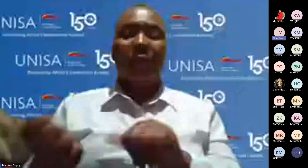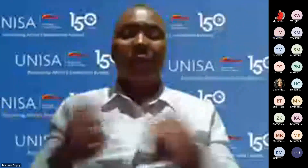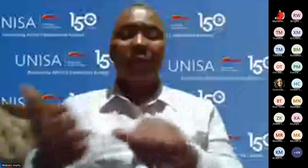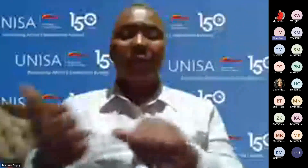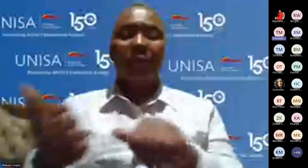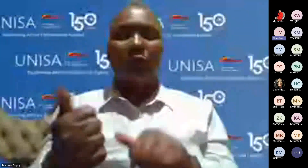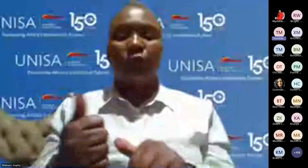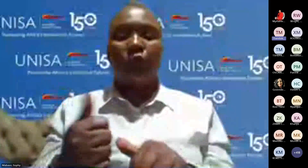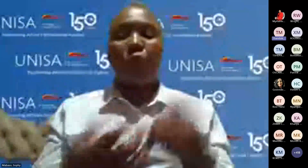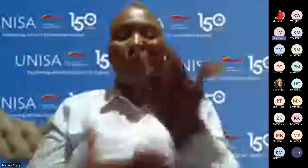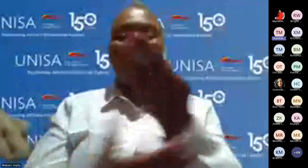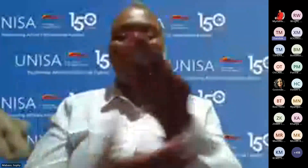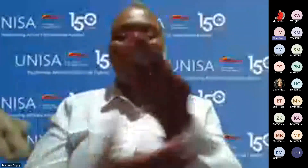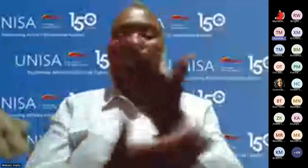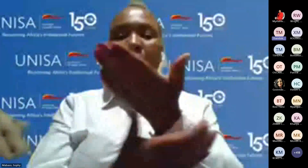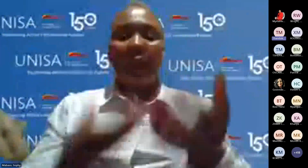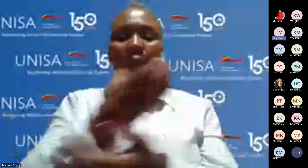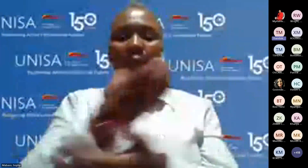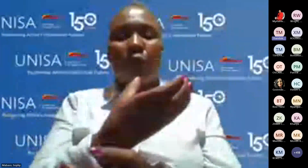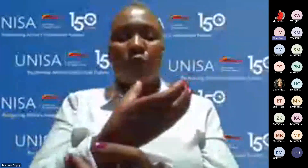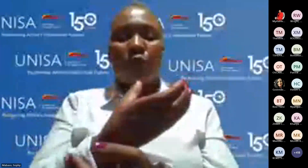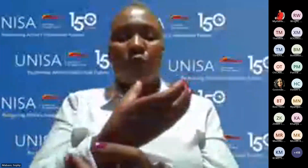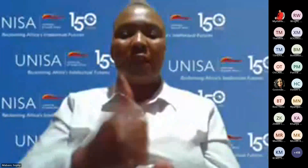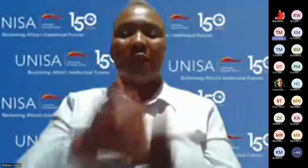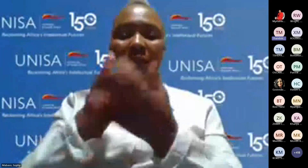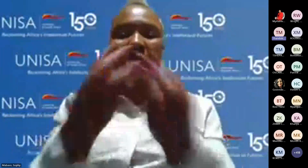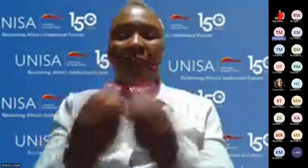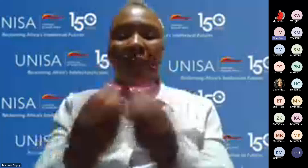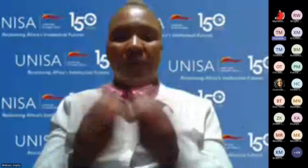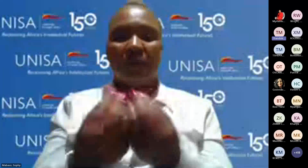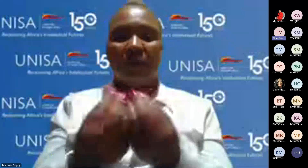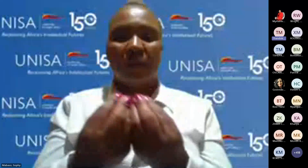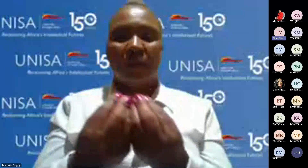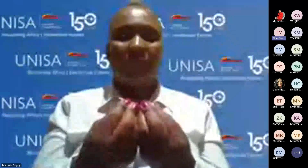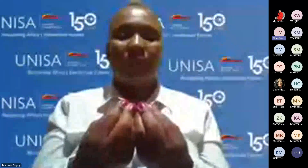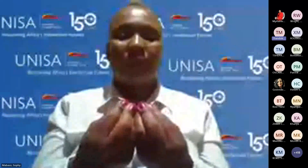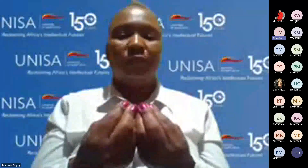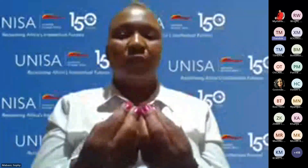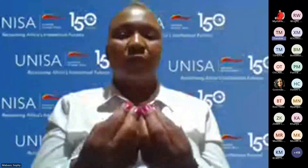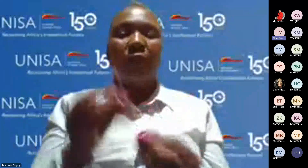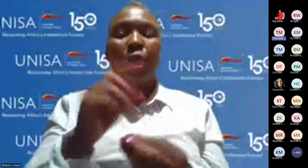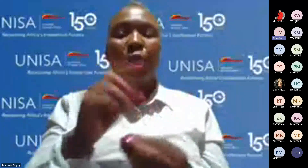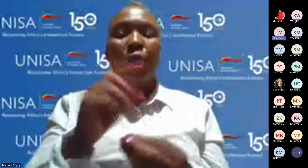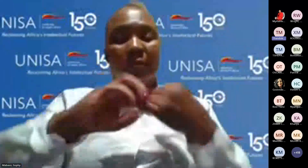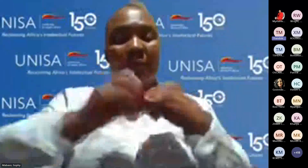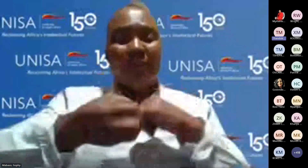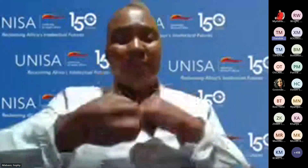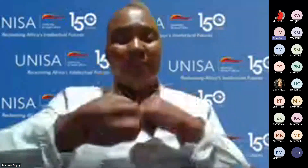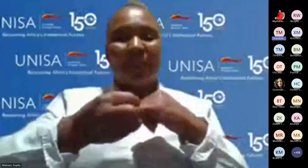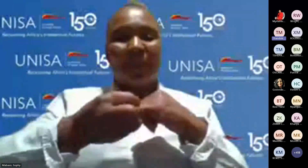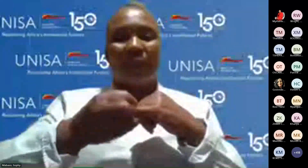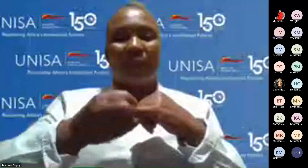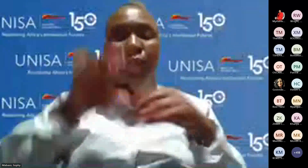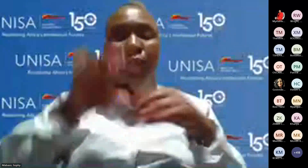device, with that webcam, everything. So what I'm trying to